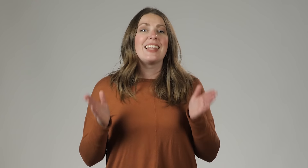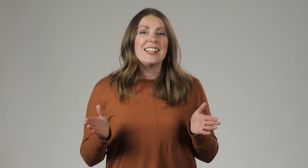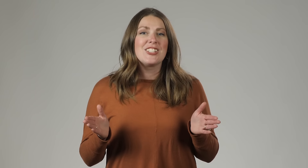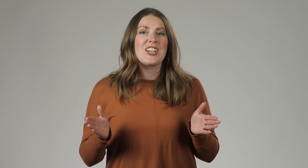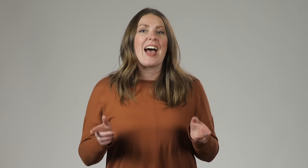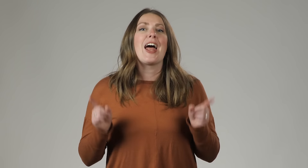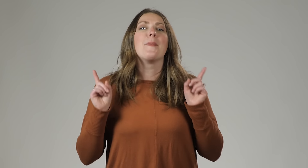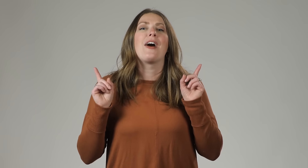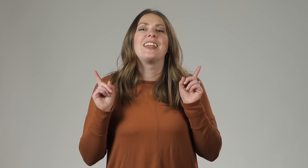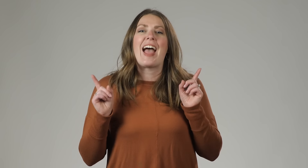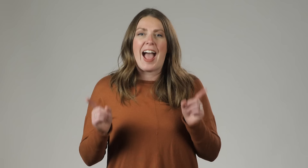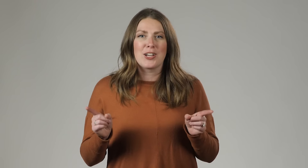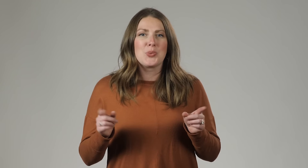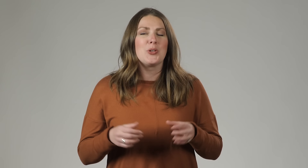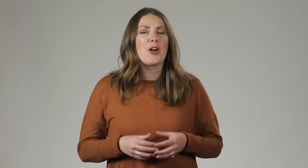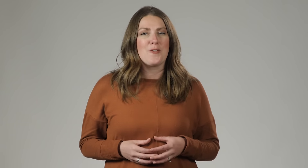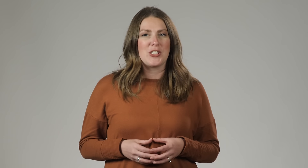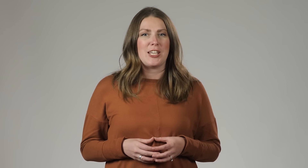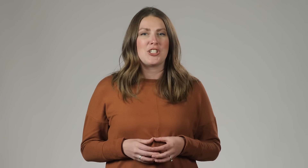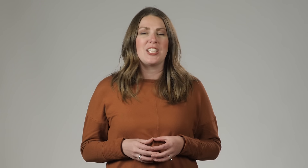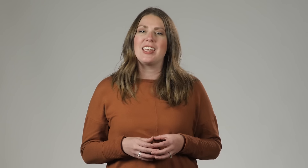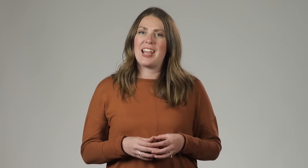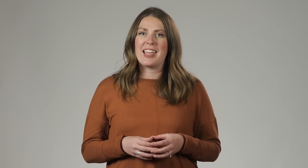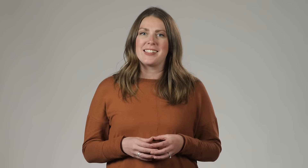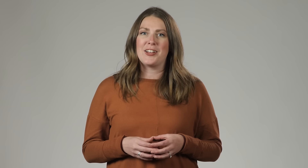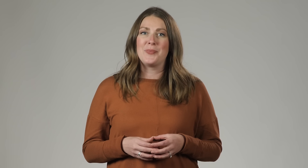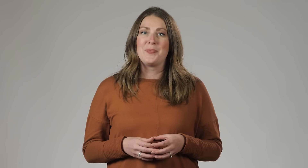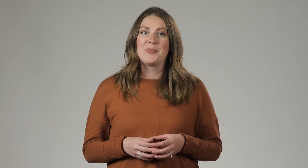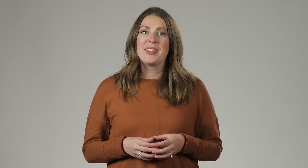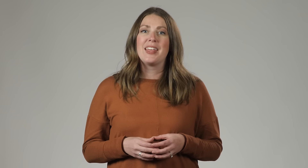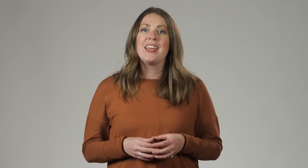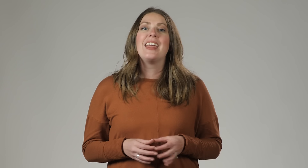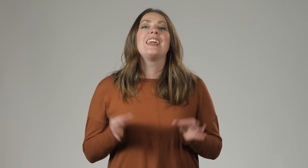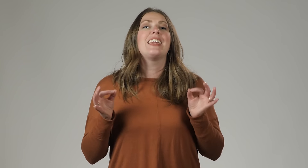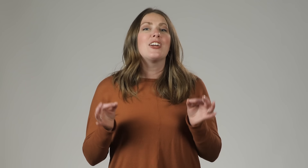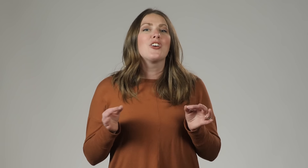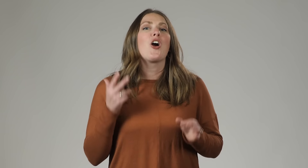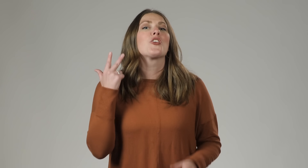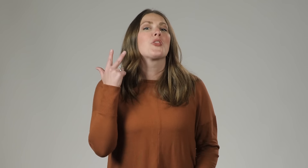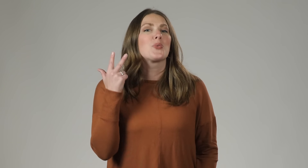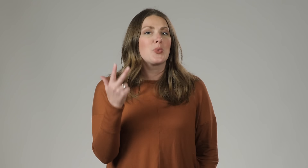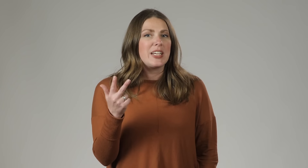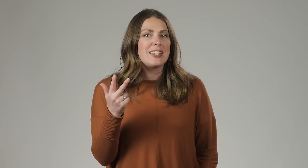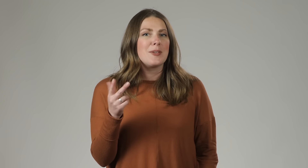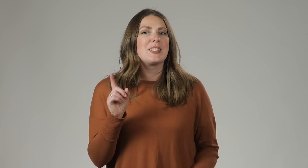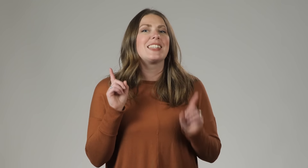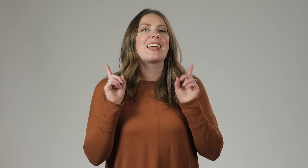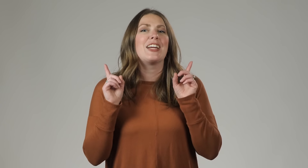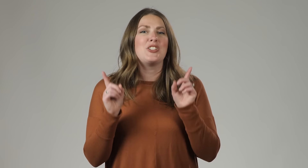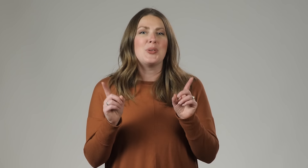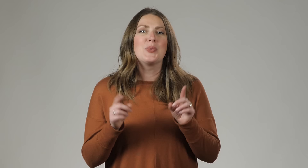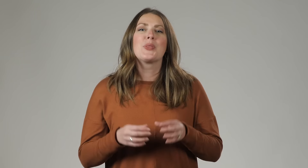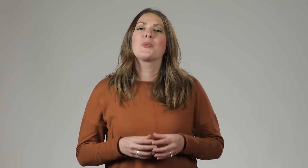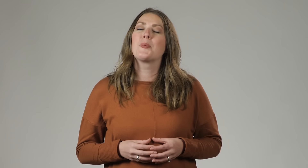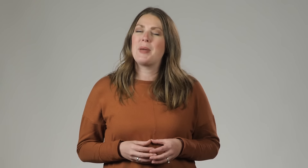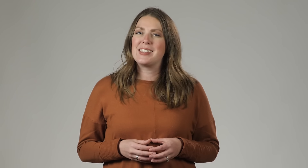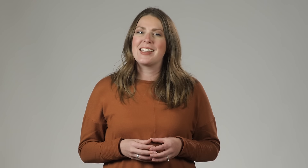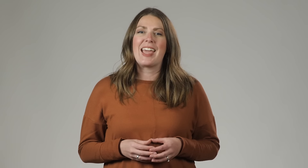Let's chat about an actual conversation in ASL. Here are 3 tips to guide you through basic